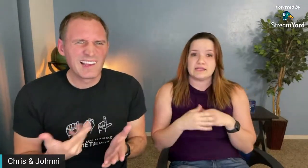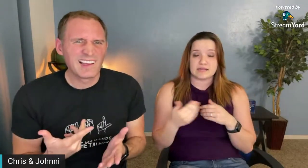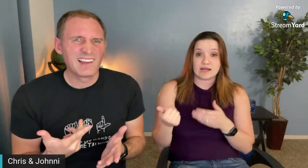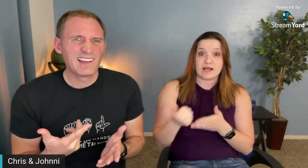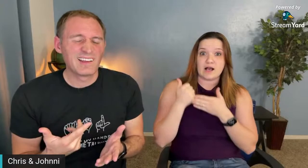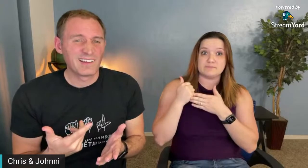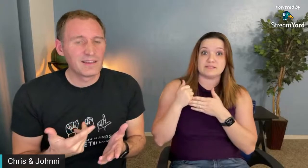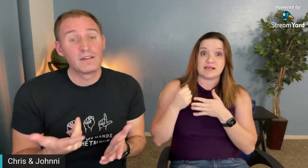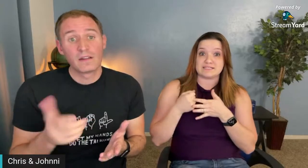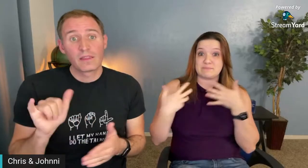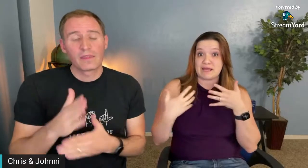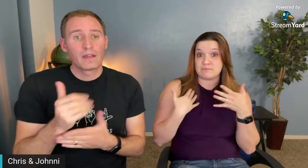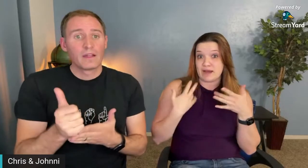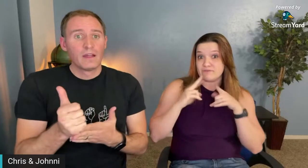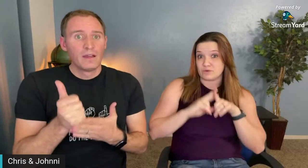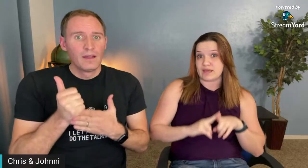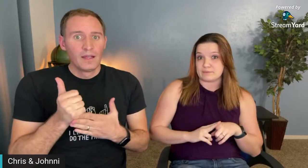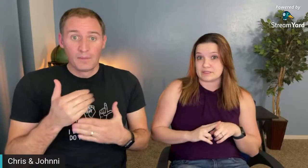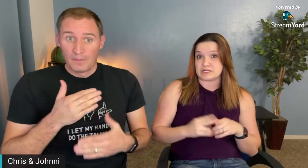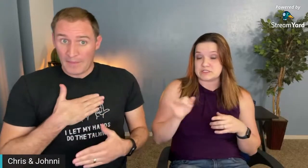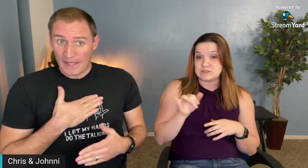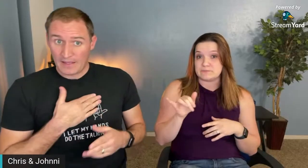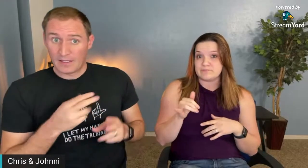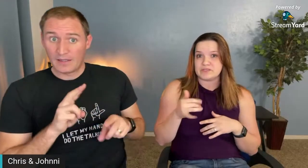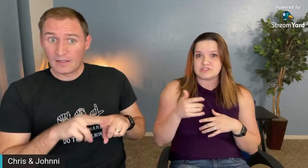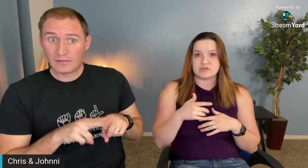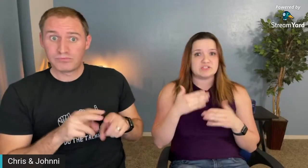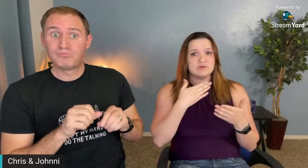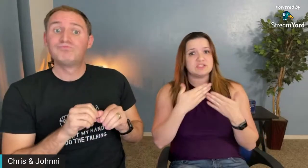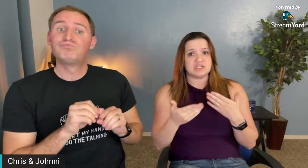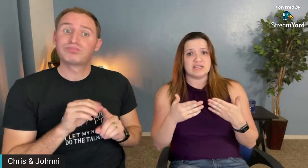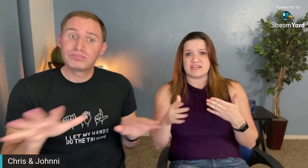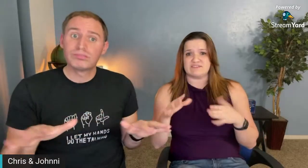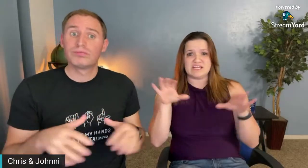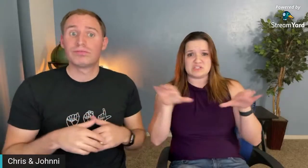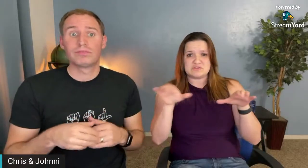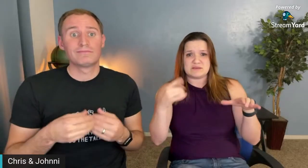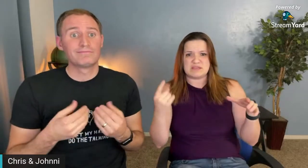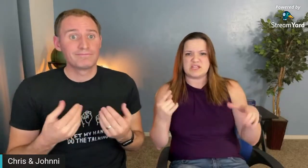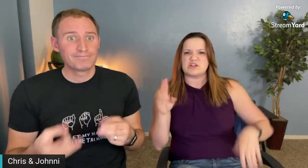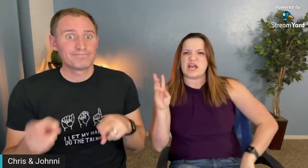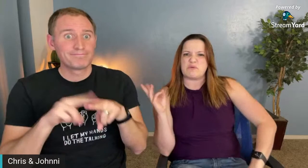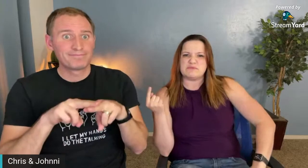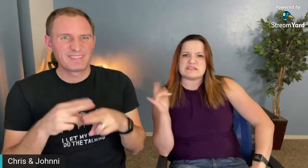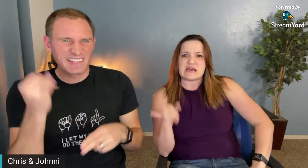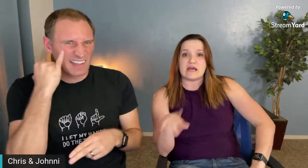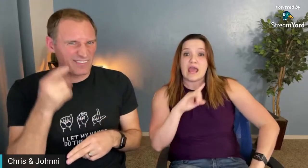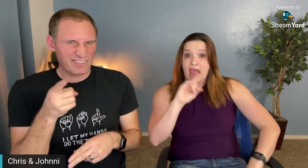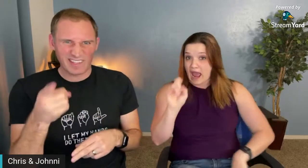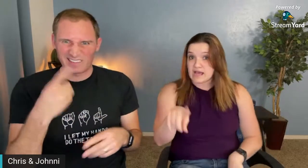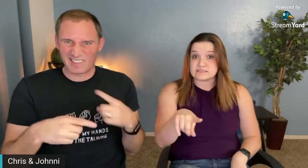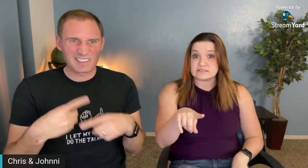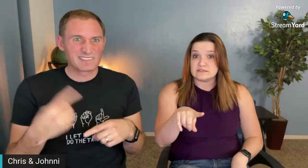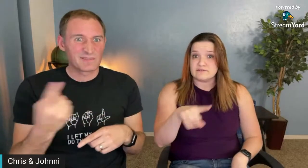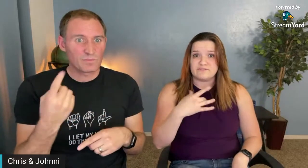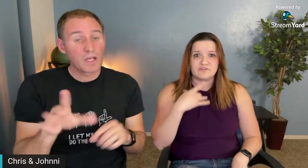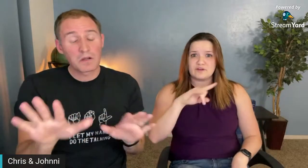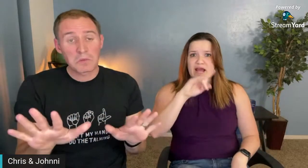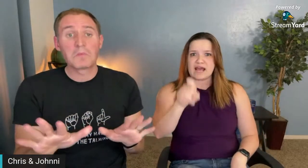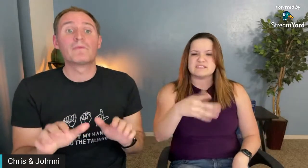it kind of helps expand my vocabulary too. So it's always good. Like if they do something and you're like, what was that? Ask. Feel free to ask and be